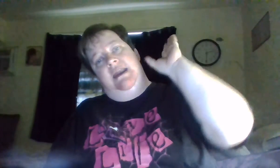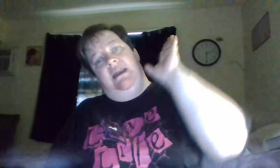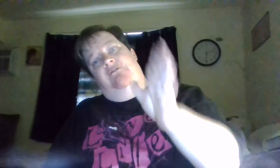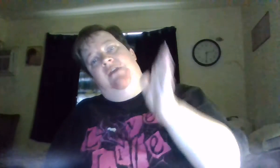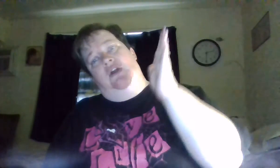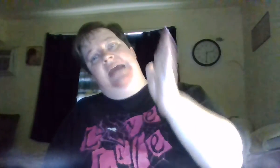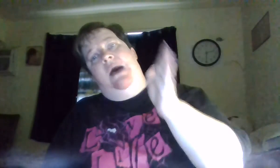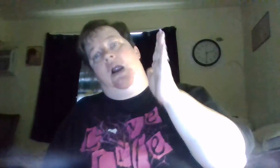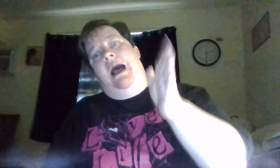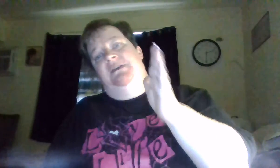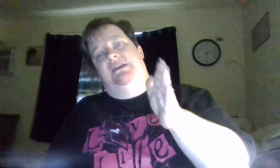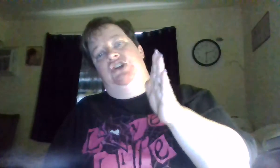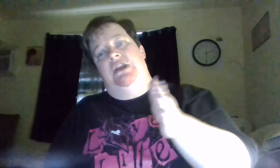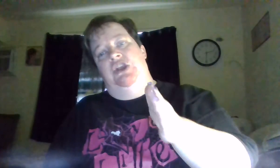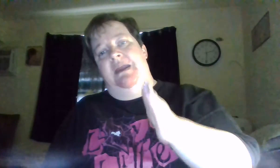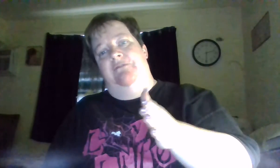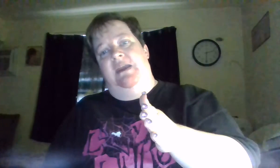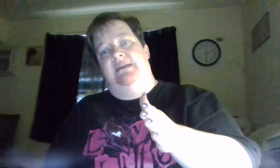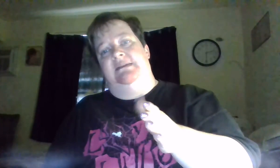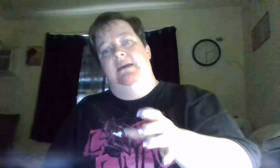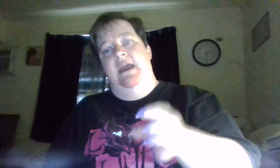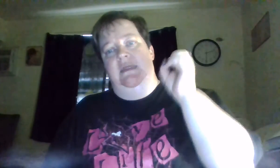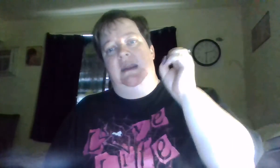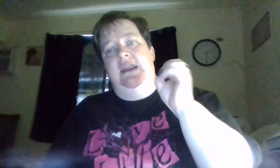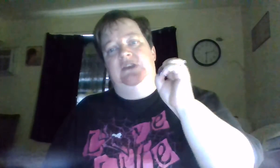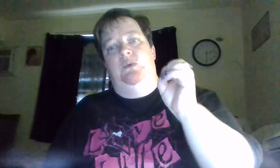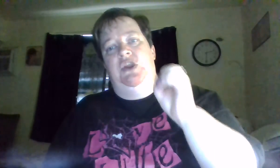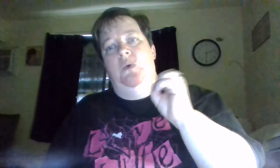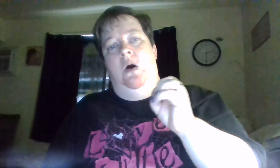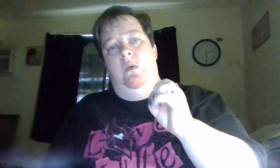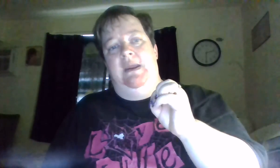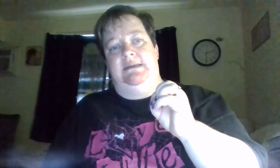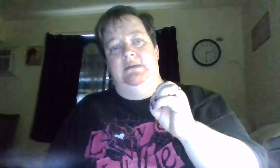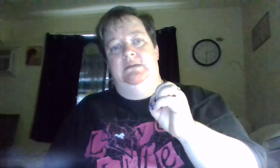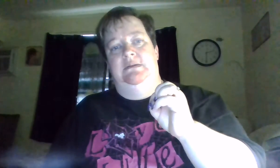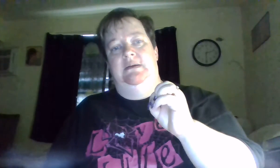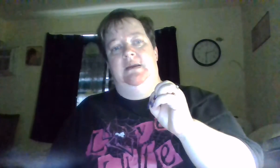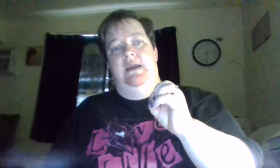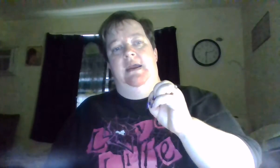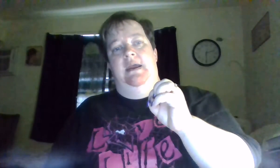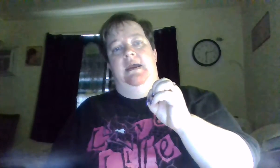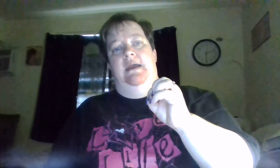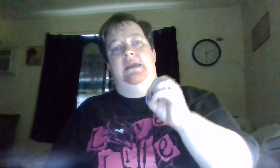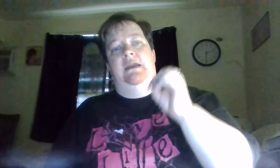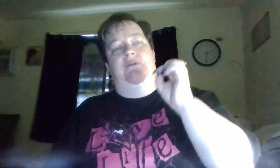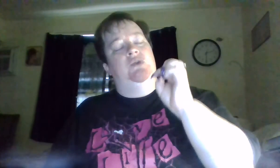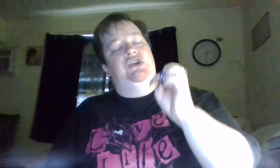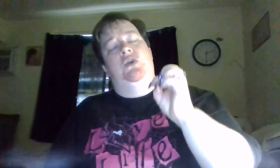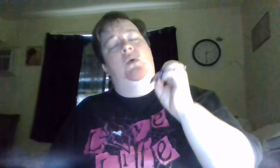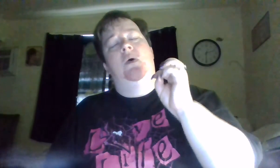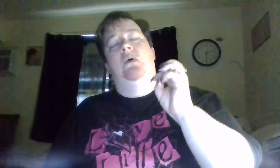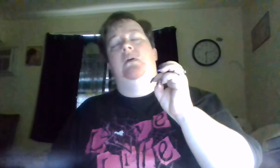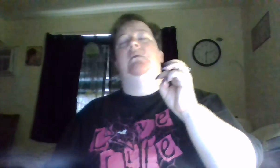any fear, doubt, or opposition that you might face. That he is with you always. That if you do